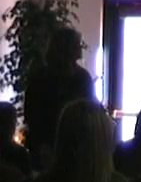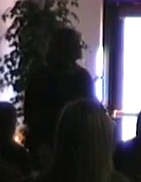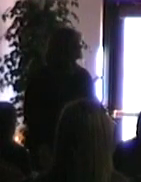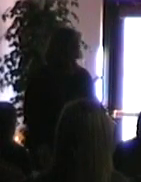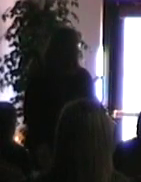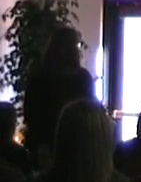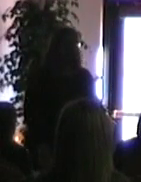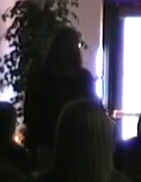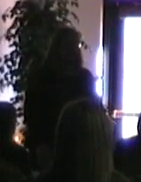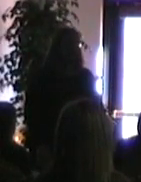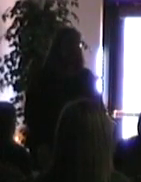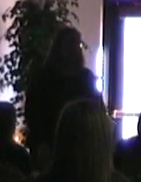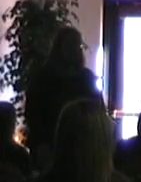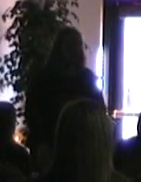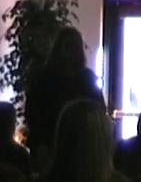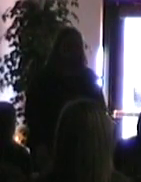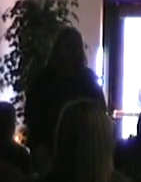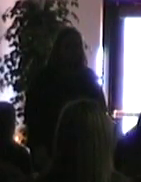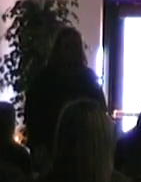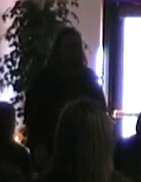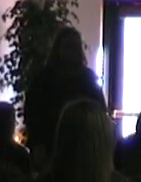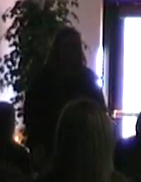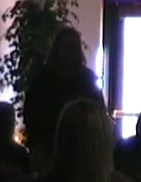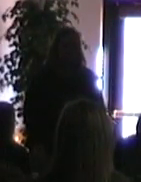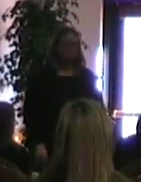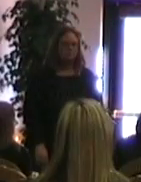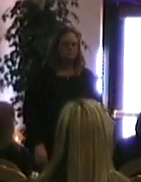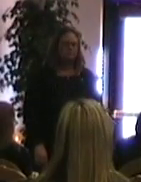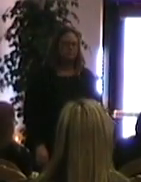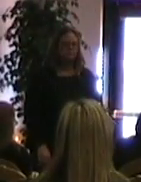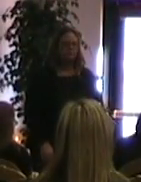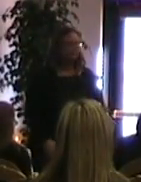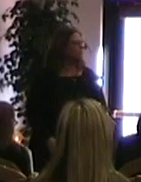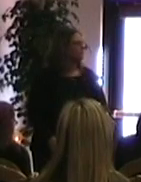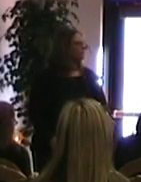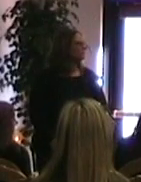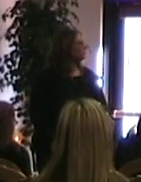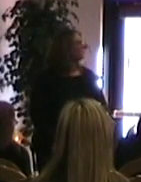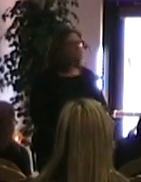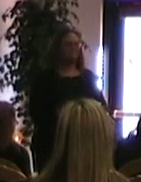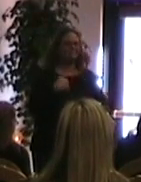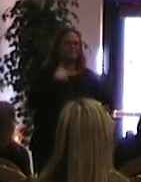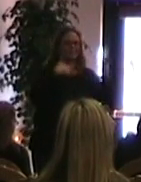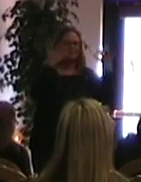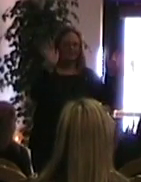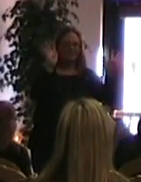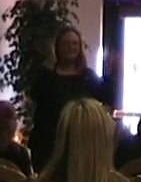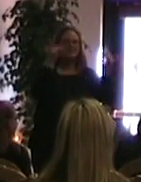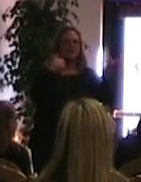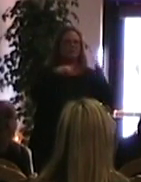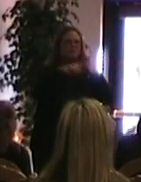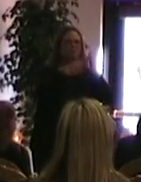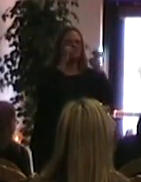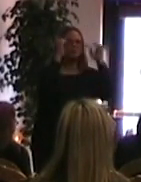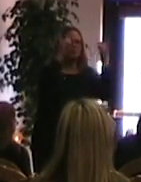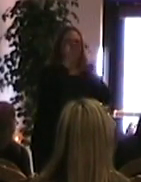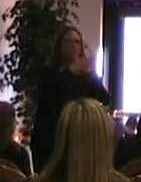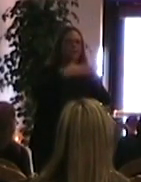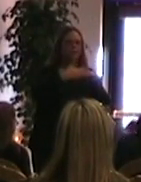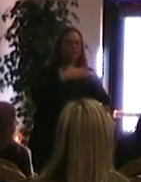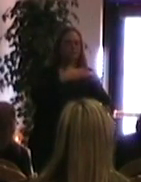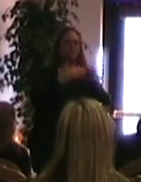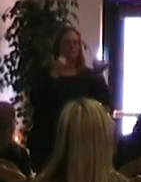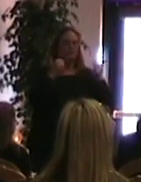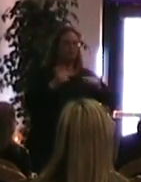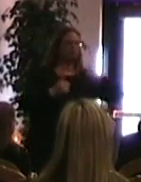Okay, so now let's expand a little bit about the education part of it. We'll do the lights, and let me turn it over to Lisalee, and we'll